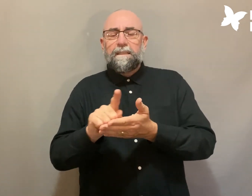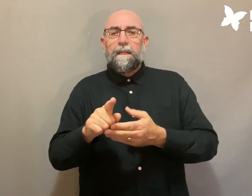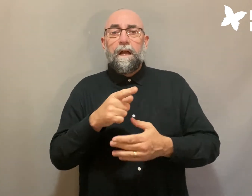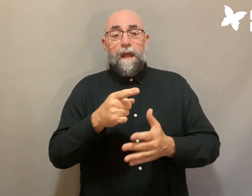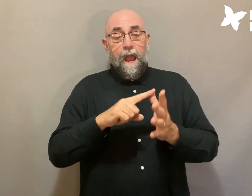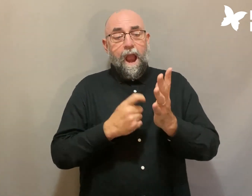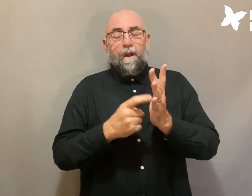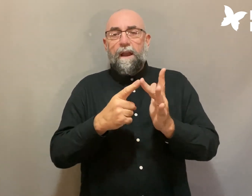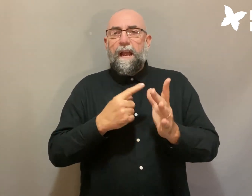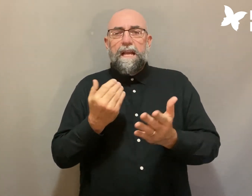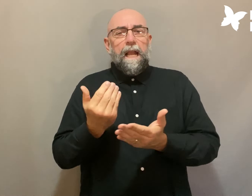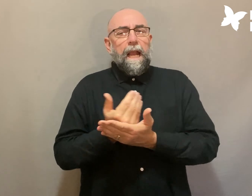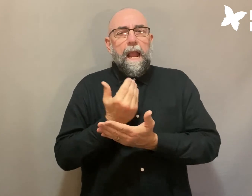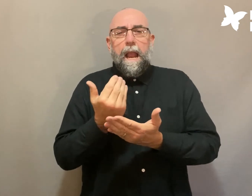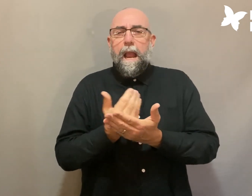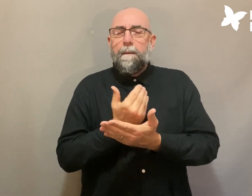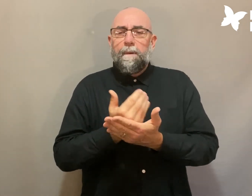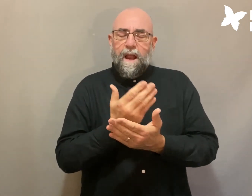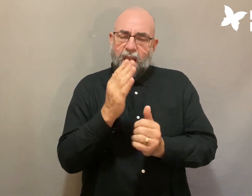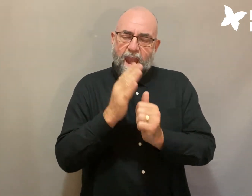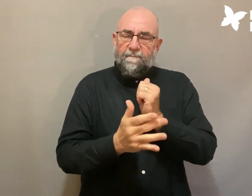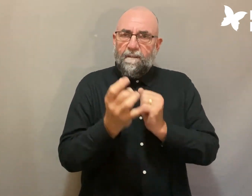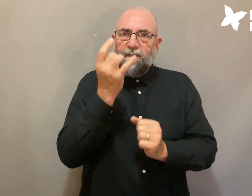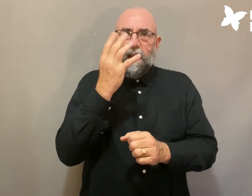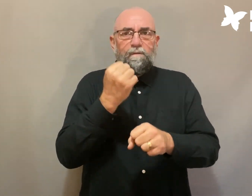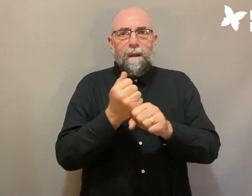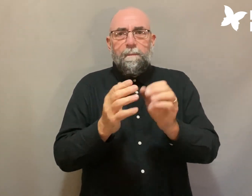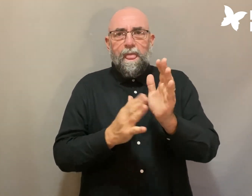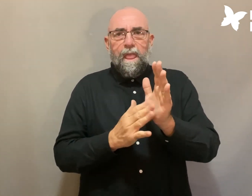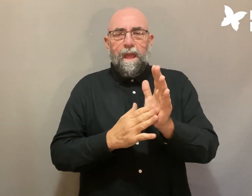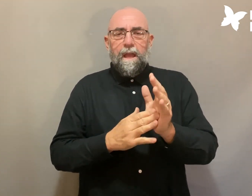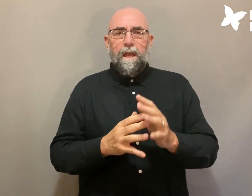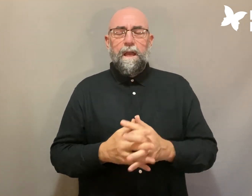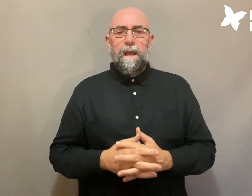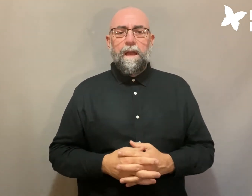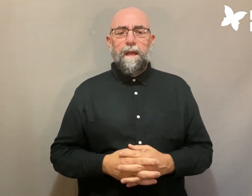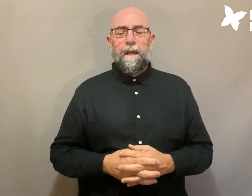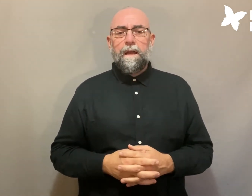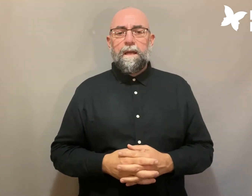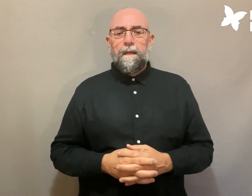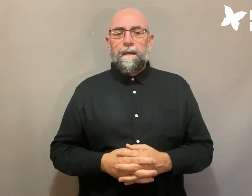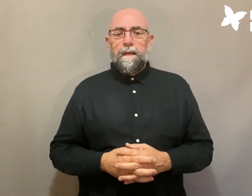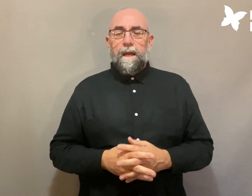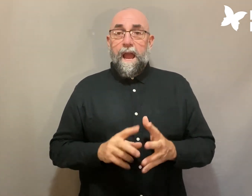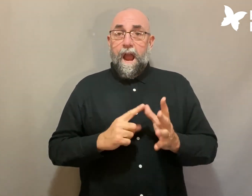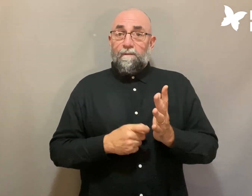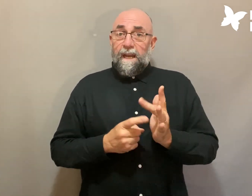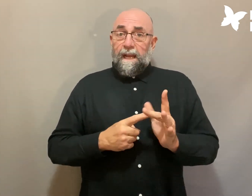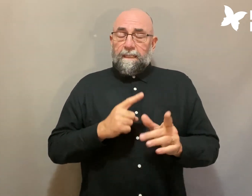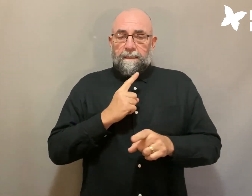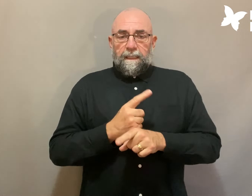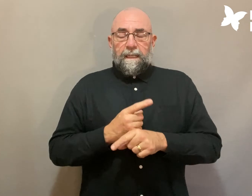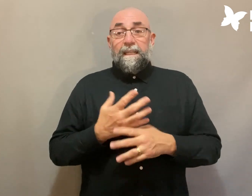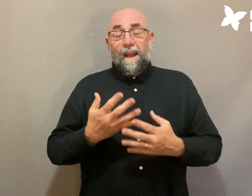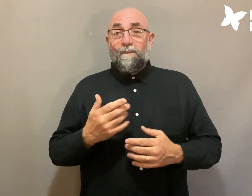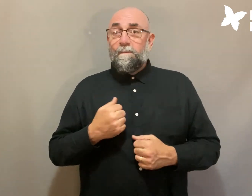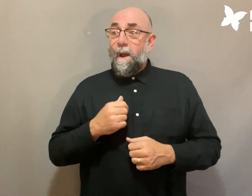memento that ensures she's never far away. Me and my mum and nan would often watch movies together, and one that